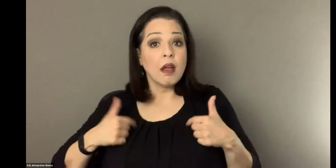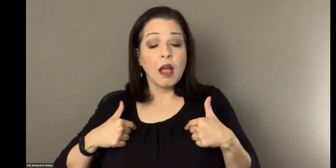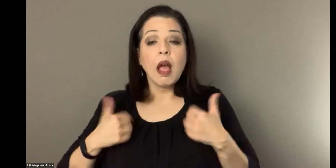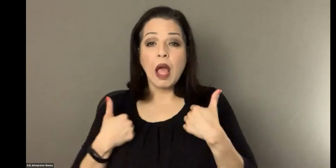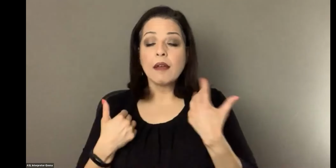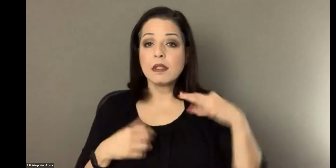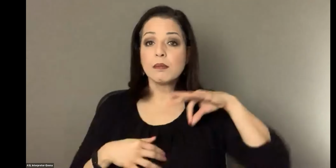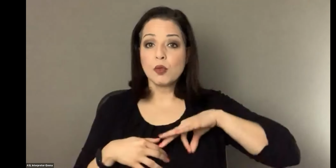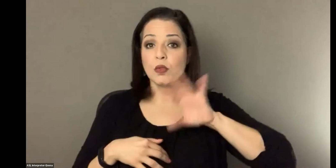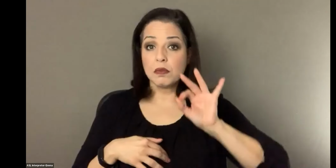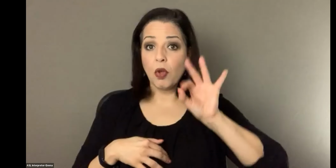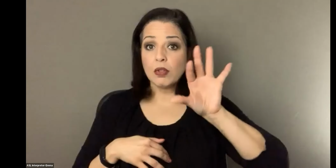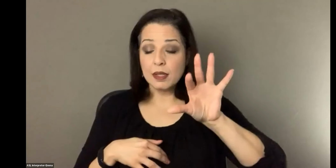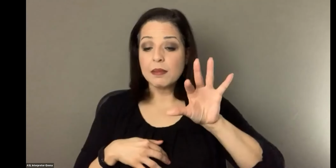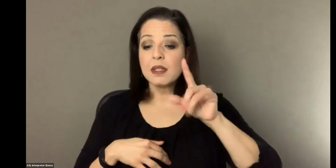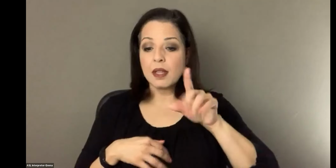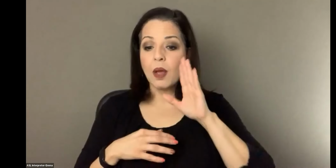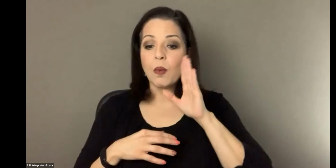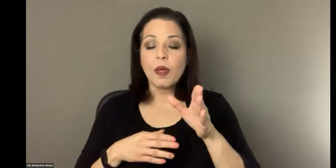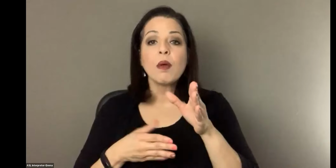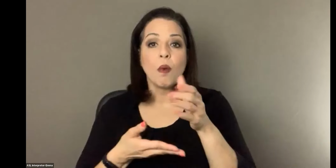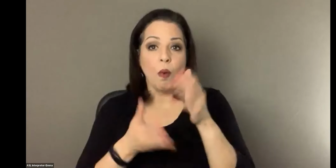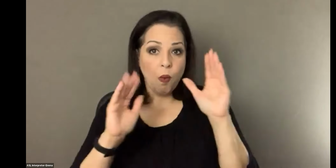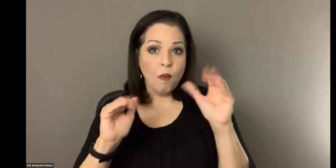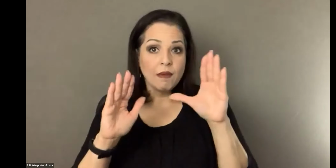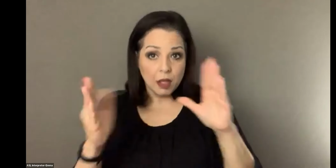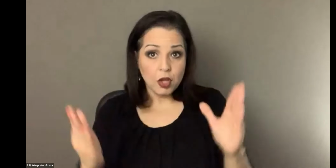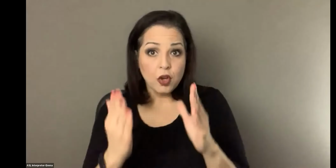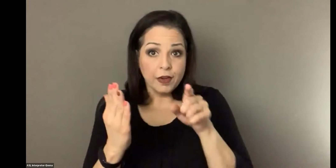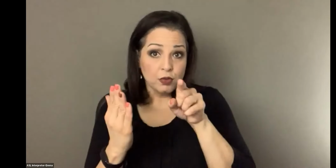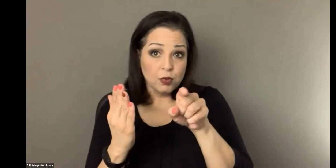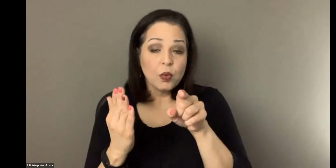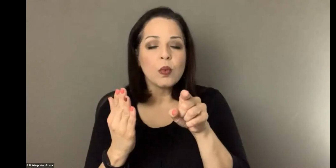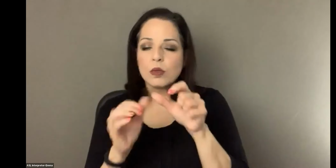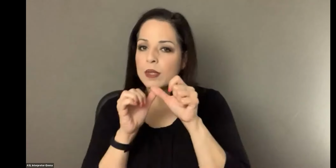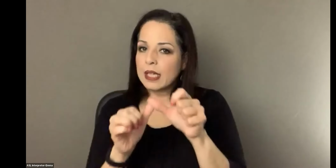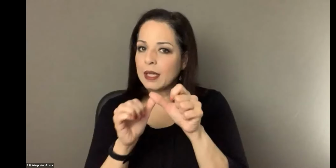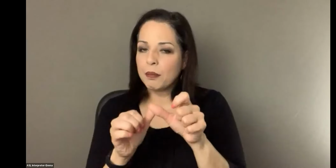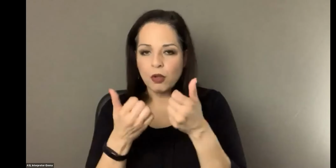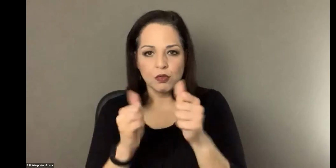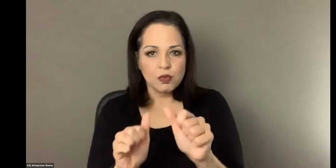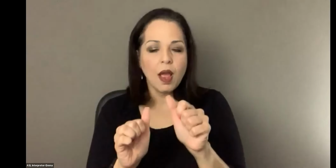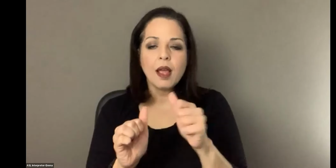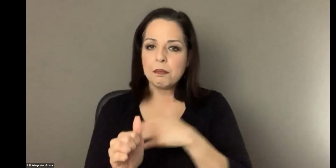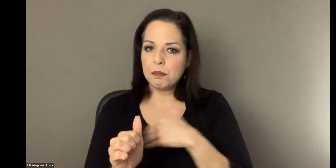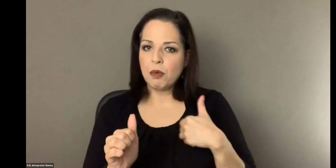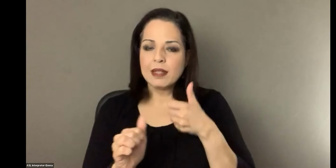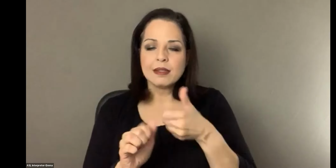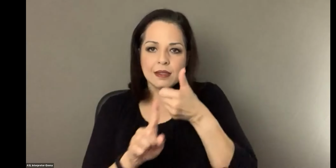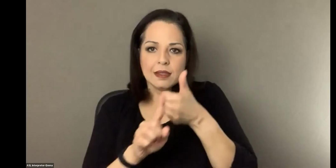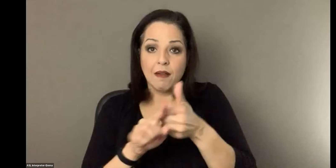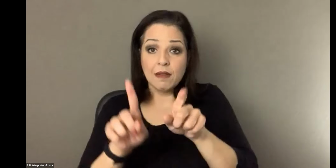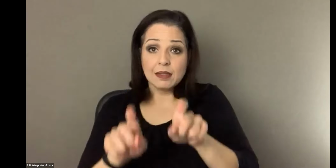useful tips that will hopefully encourage you to keep trying breast self-exams.